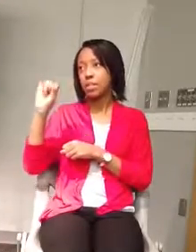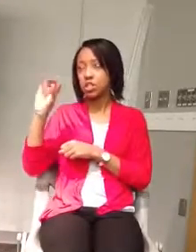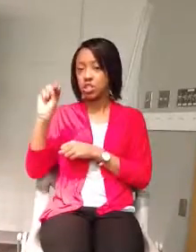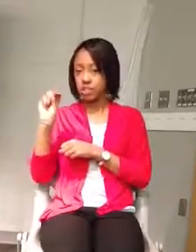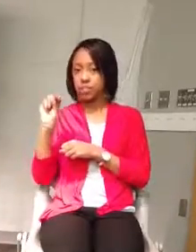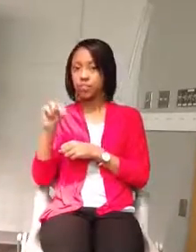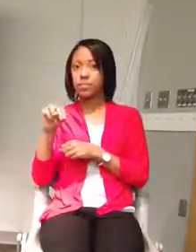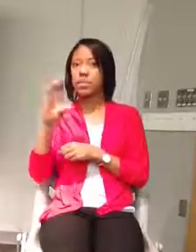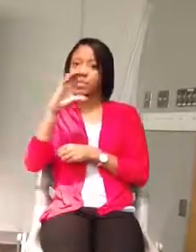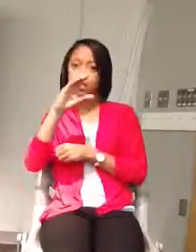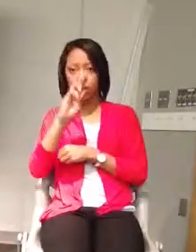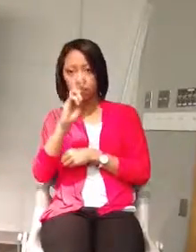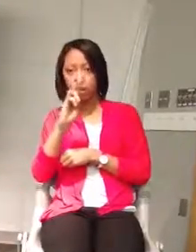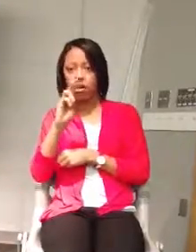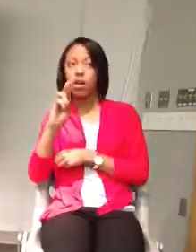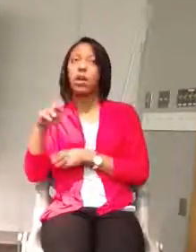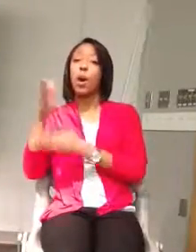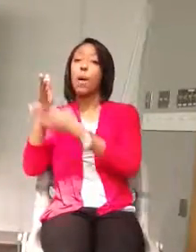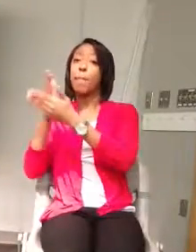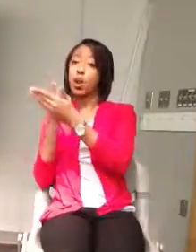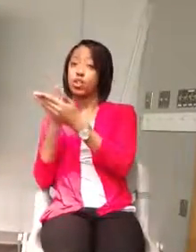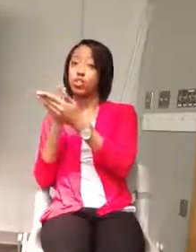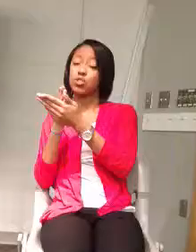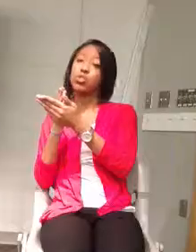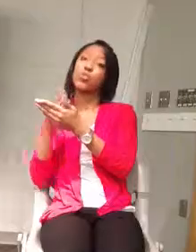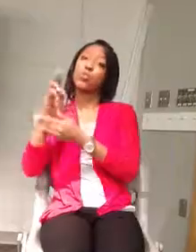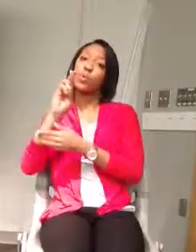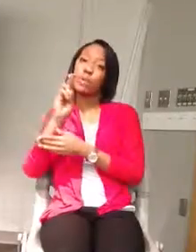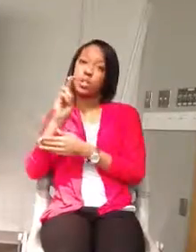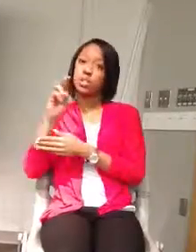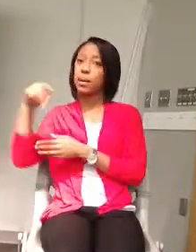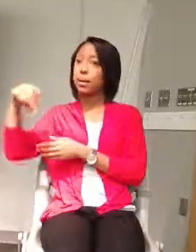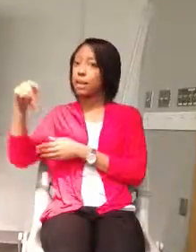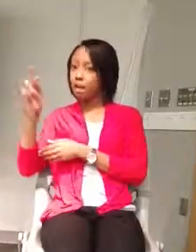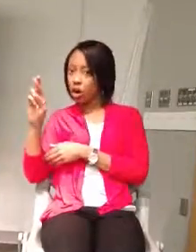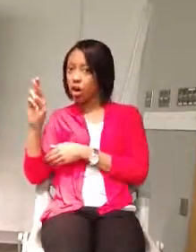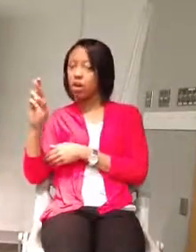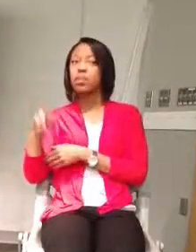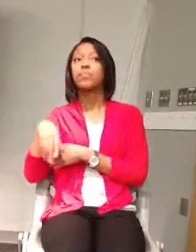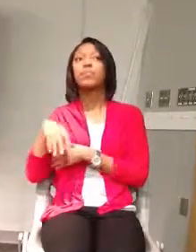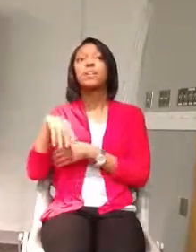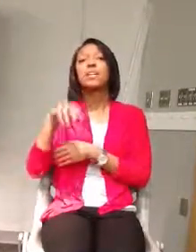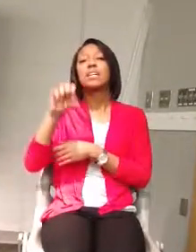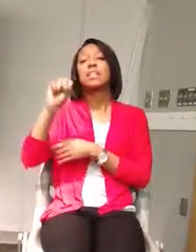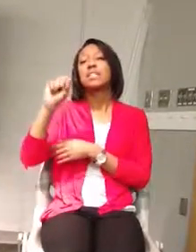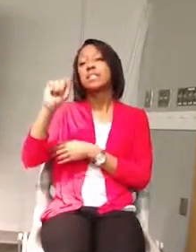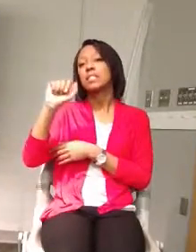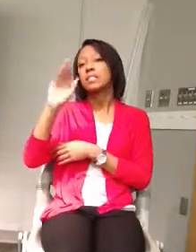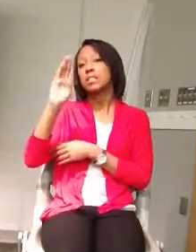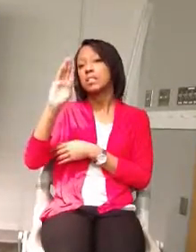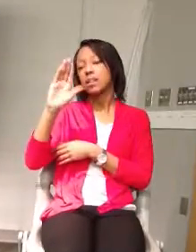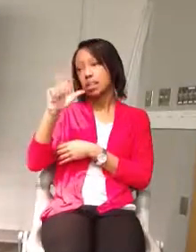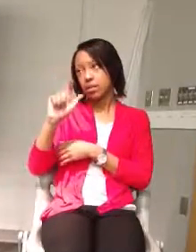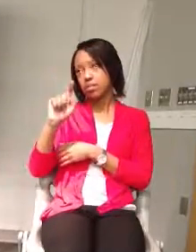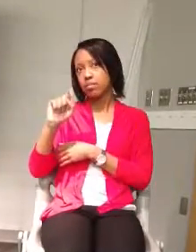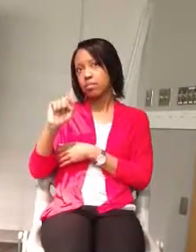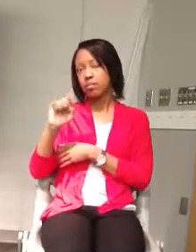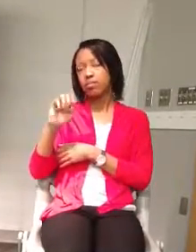remission, or a PR, stable disease, which means the disease is not growing, it's just